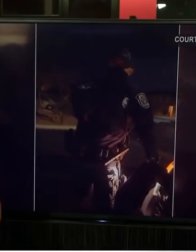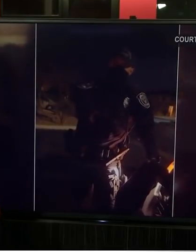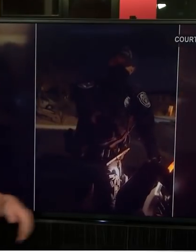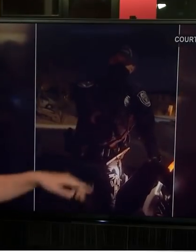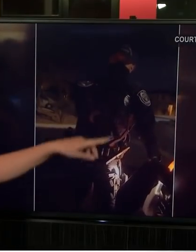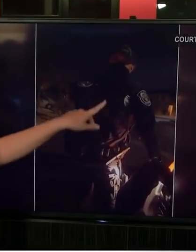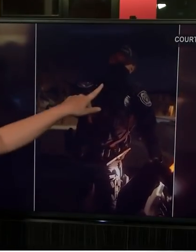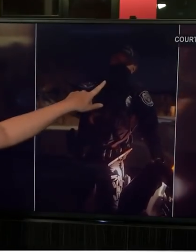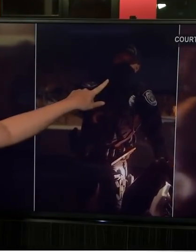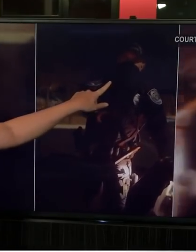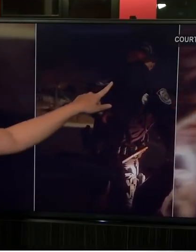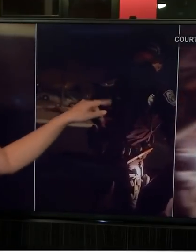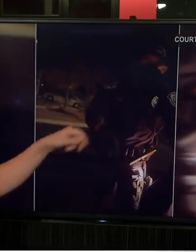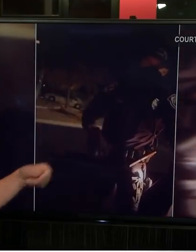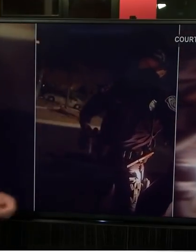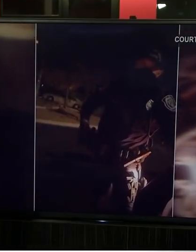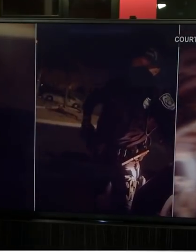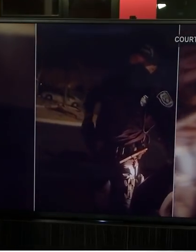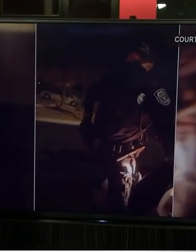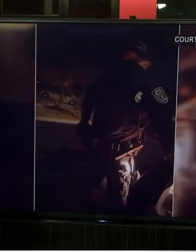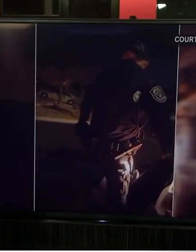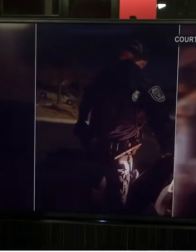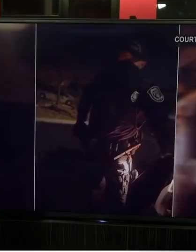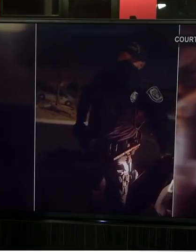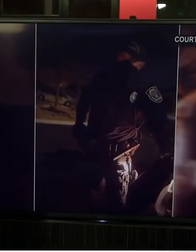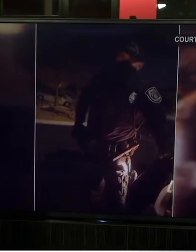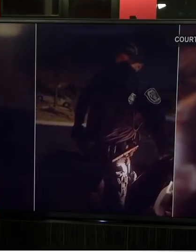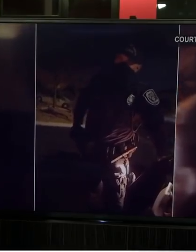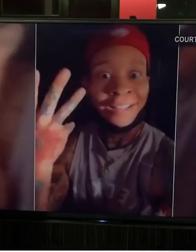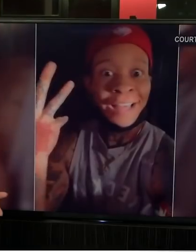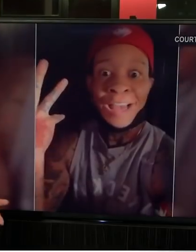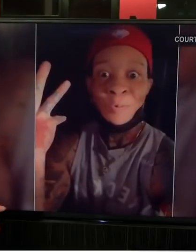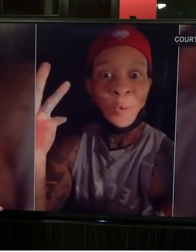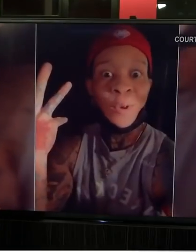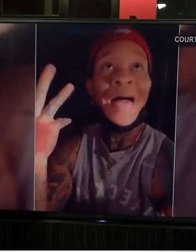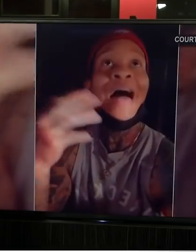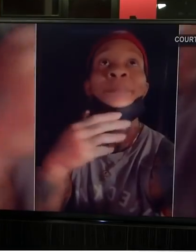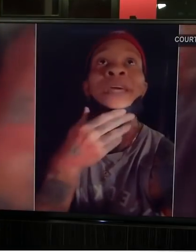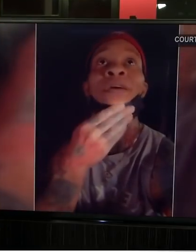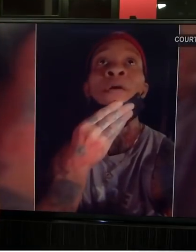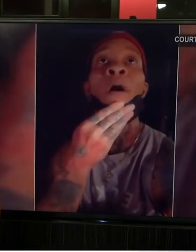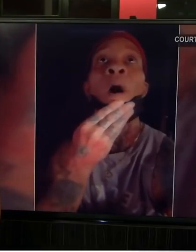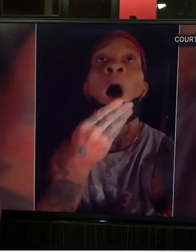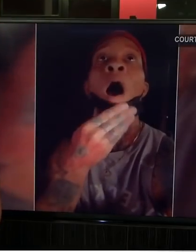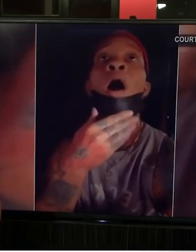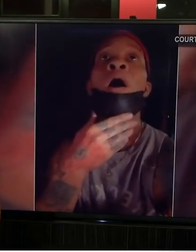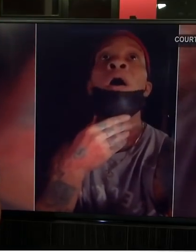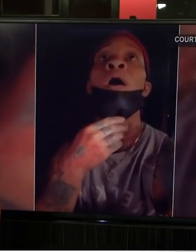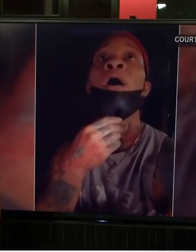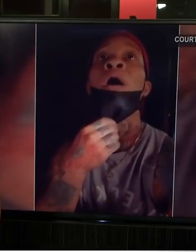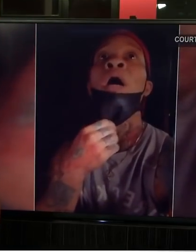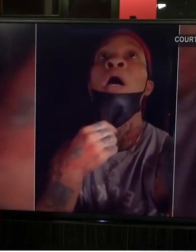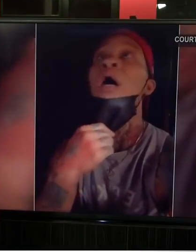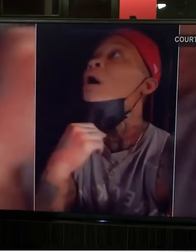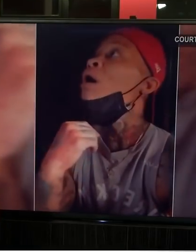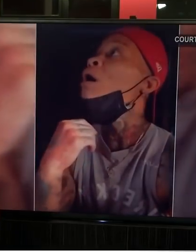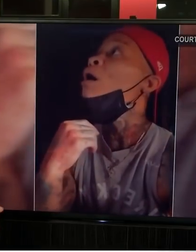see here, but the officers are wearing their face mask and since she is deaf, she could not read their lips. She says that she could not